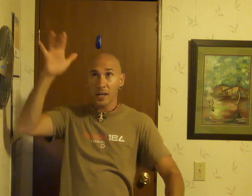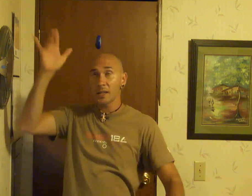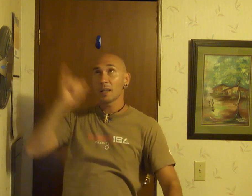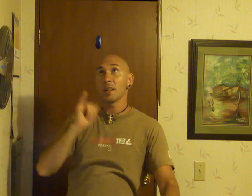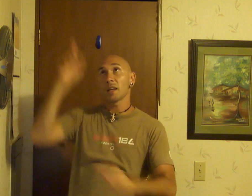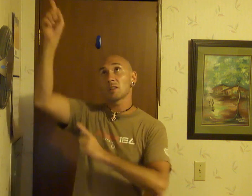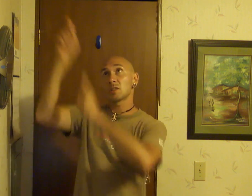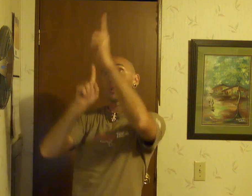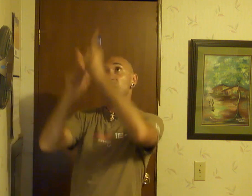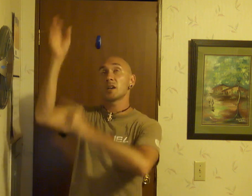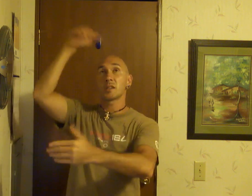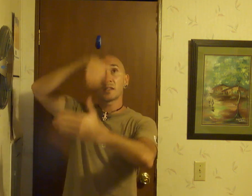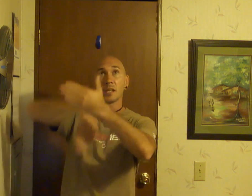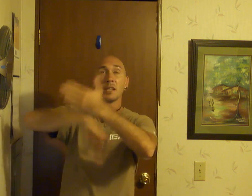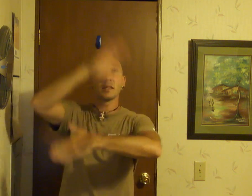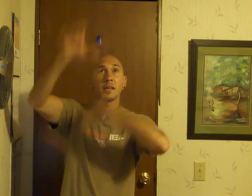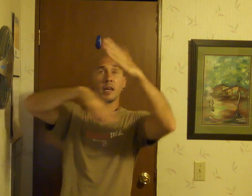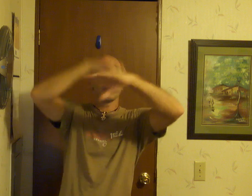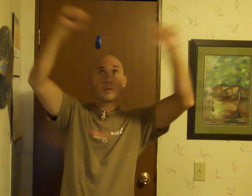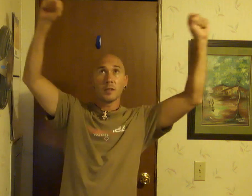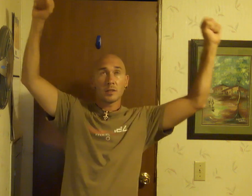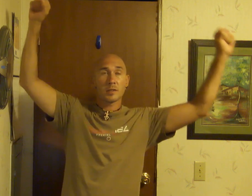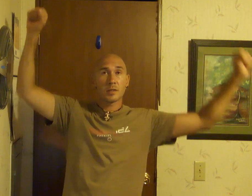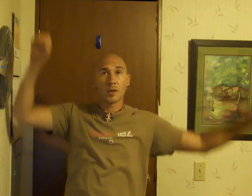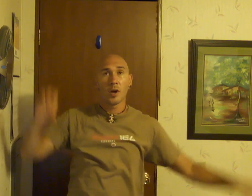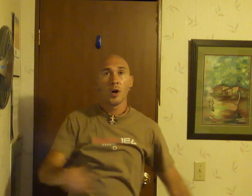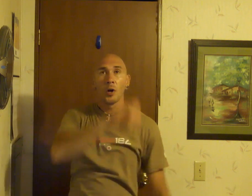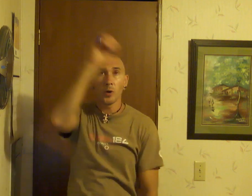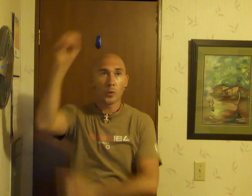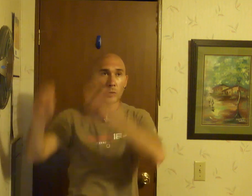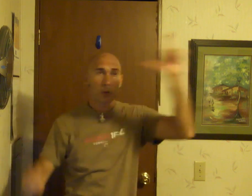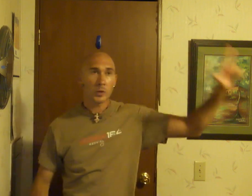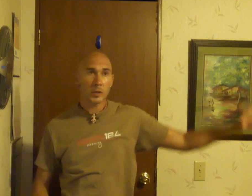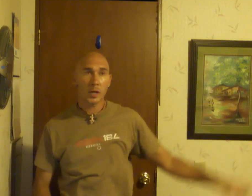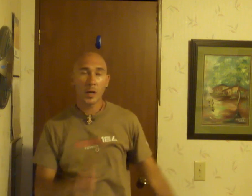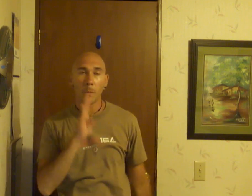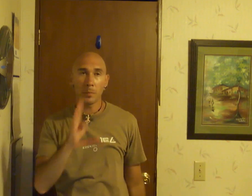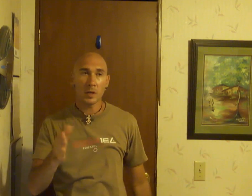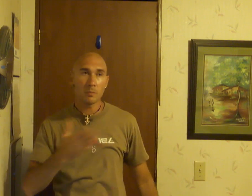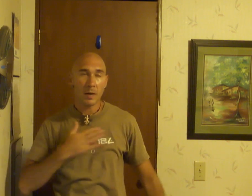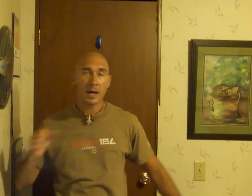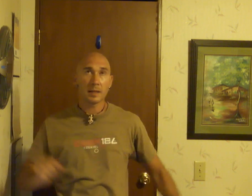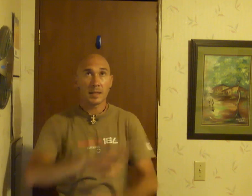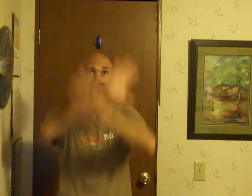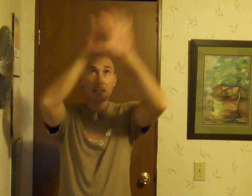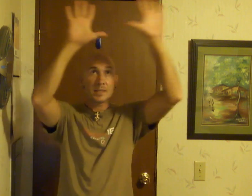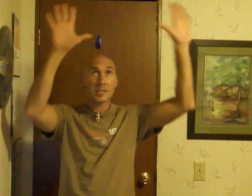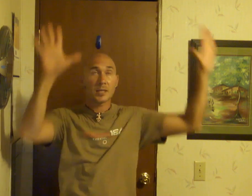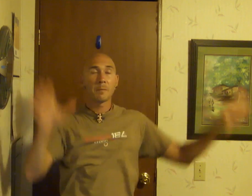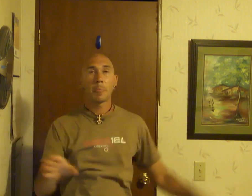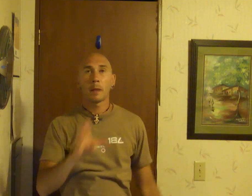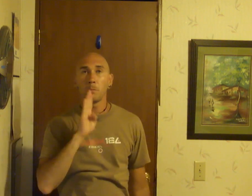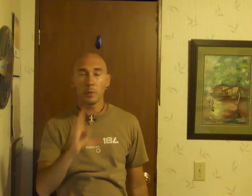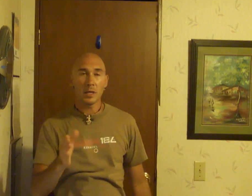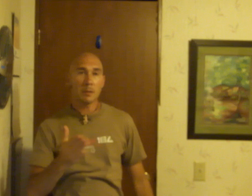shine like the stars in the heavens. Oh Lord, be my light, be